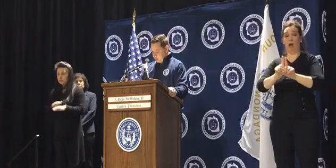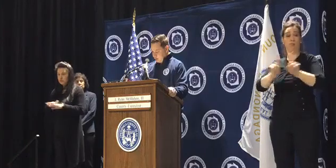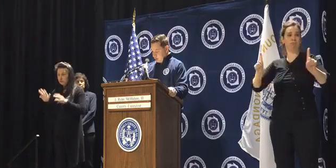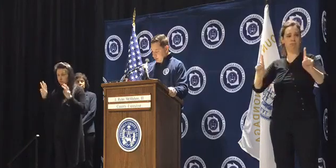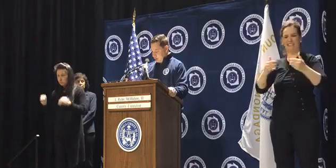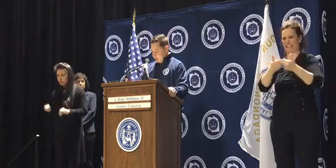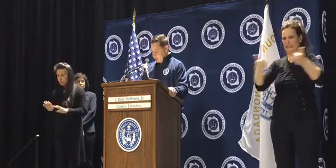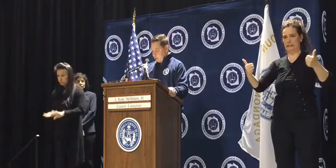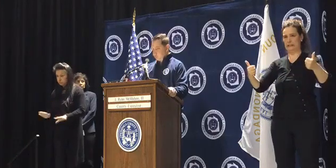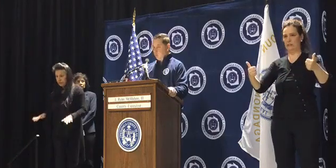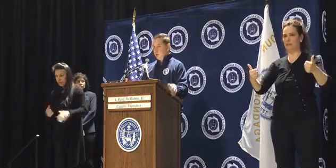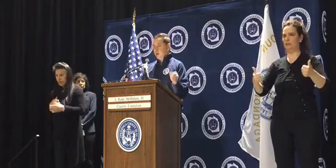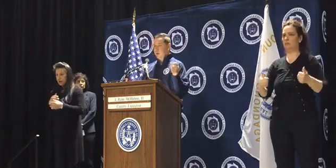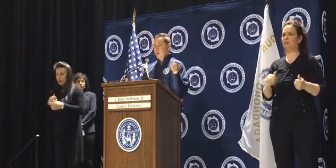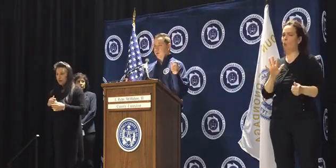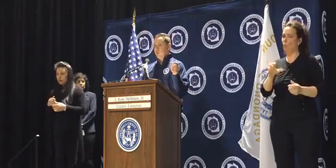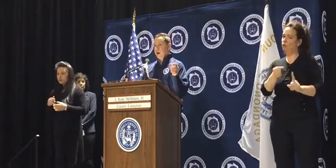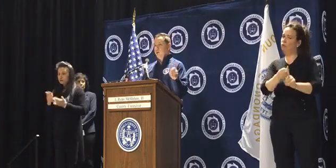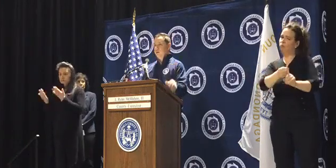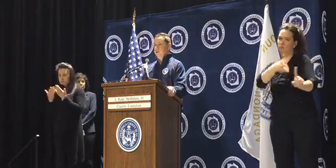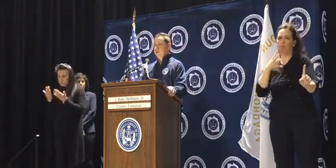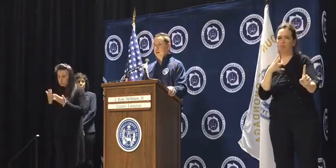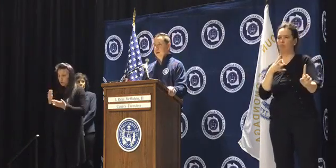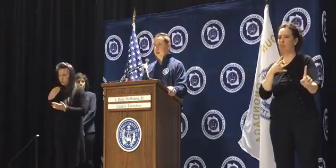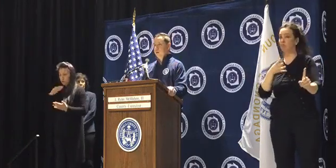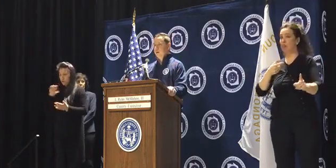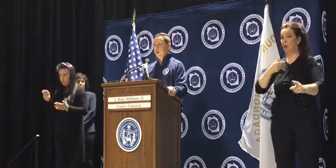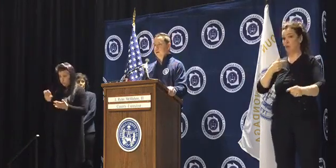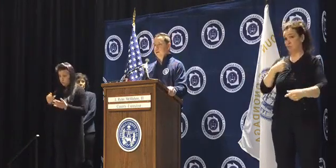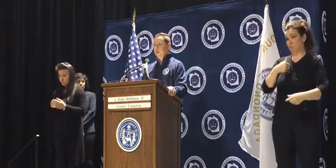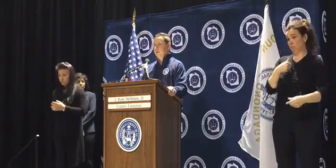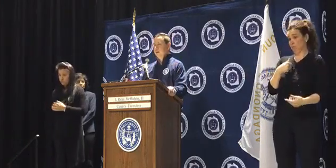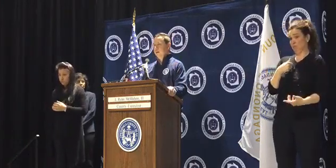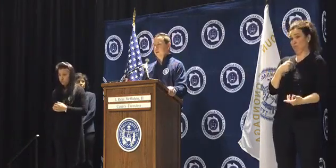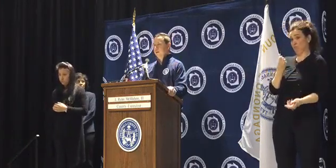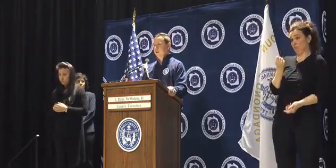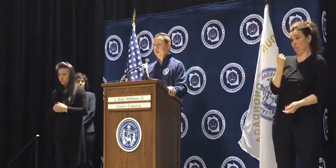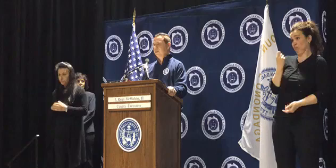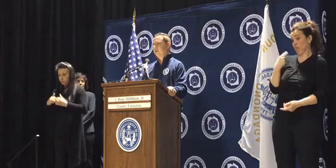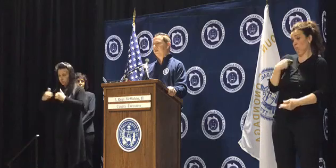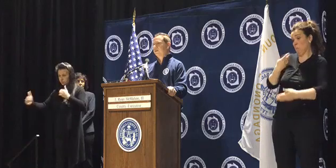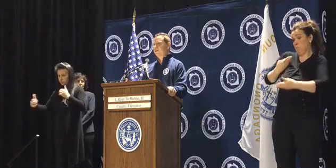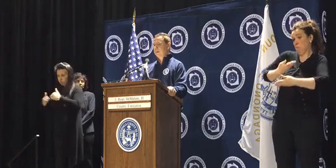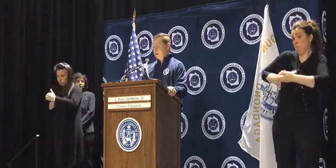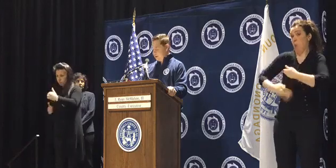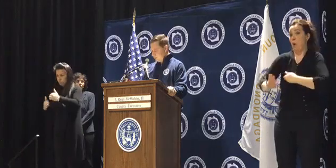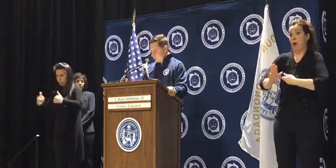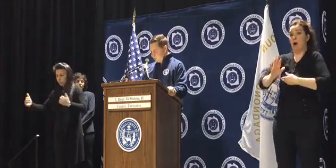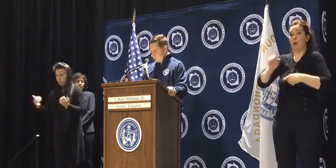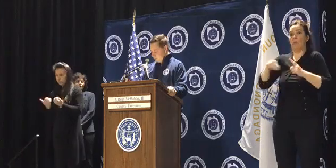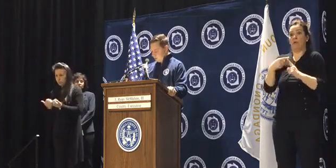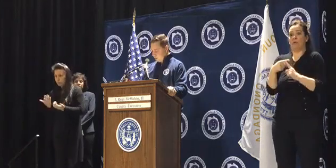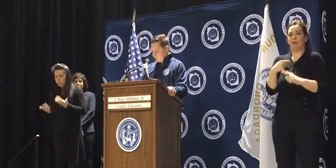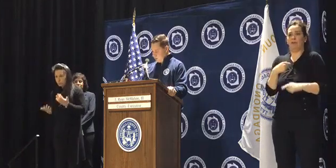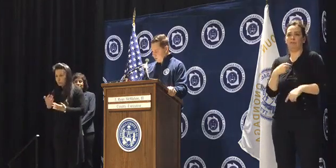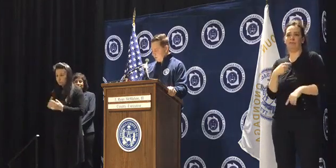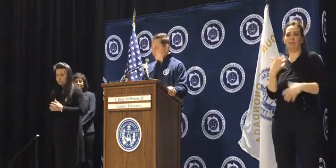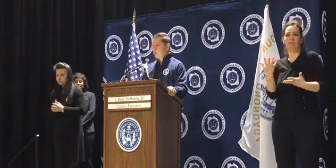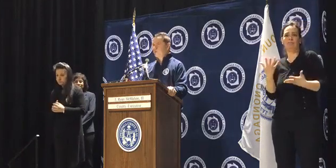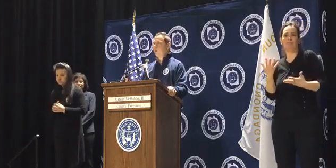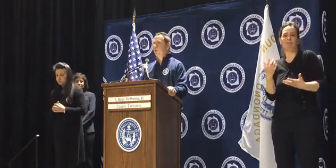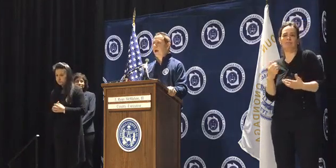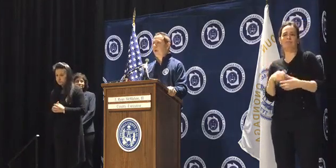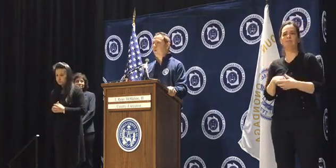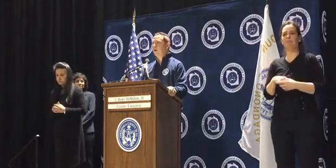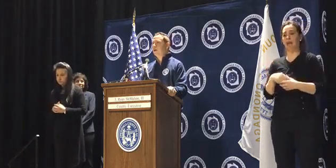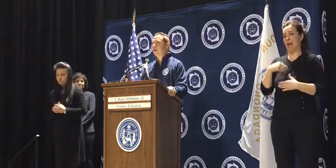Certainly, I was born in a year where I was not quite a millennial. I think I was Gen X maybe. I'm not going to go into